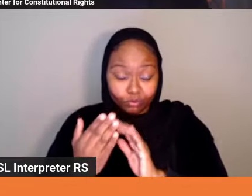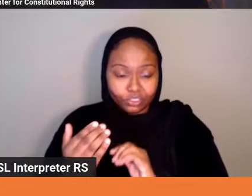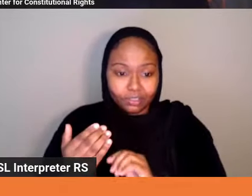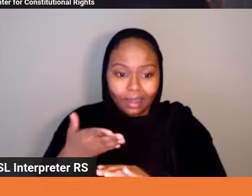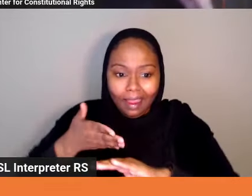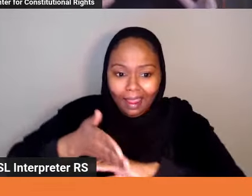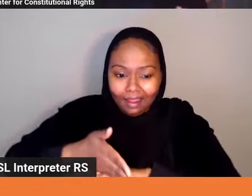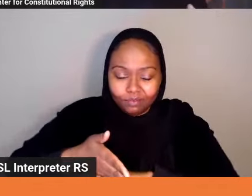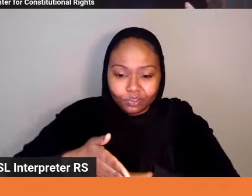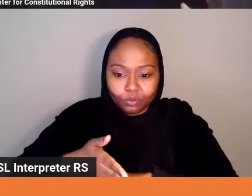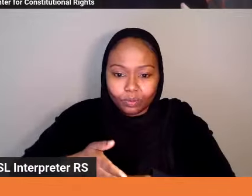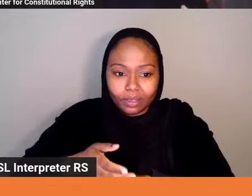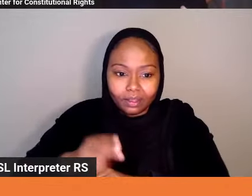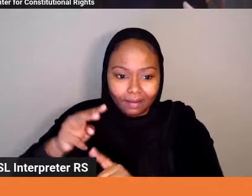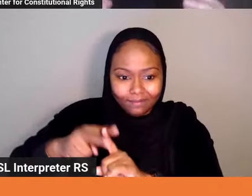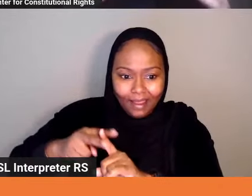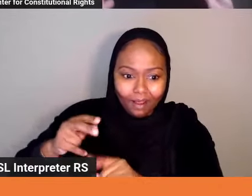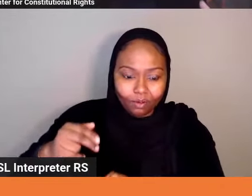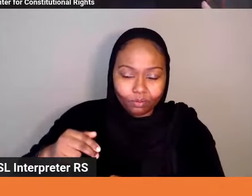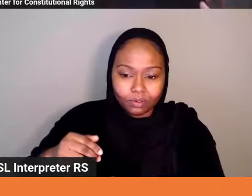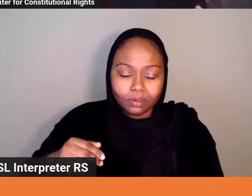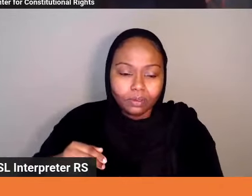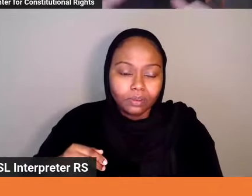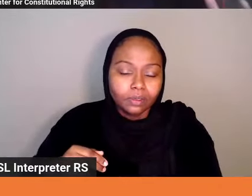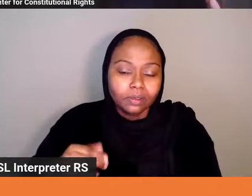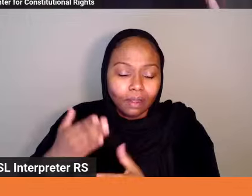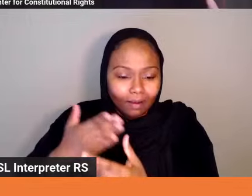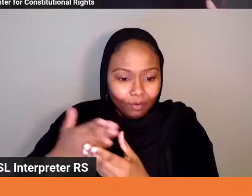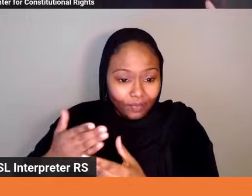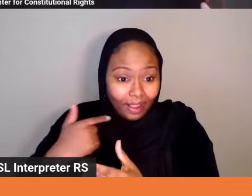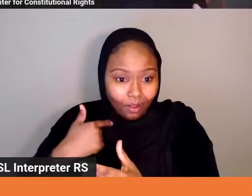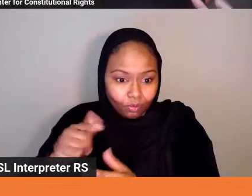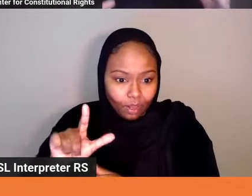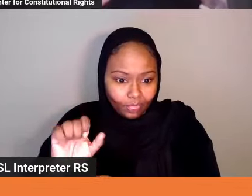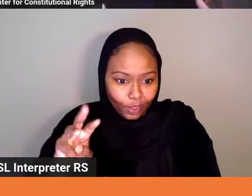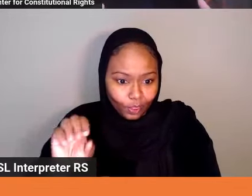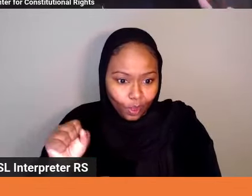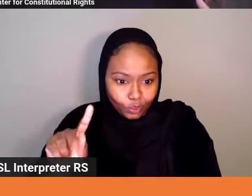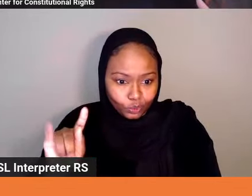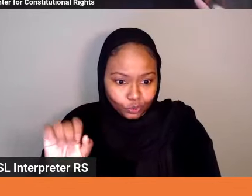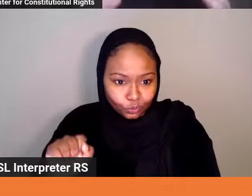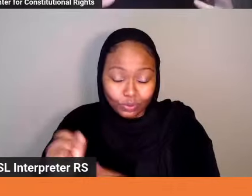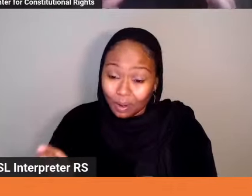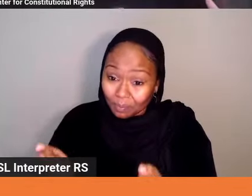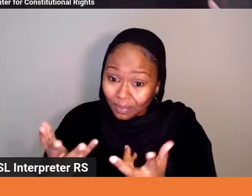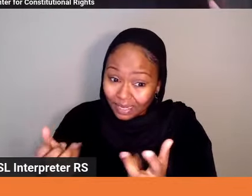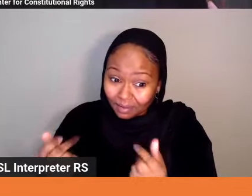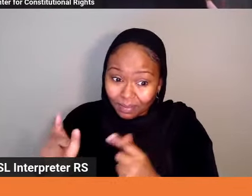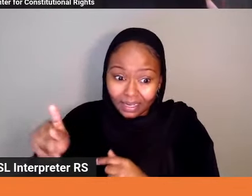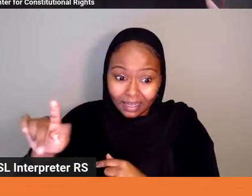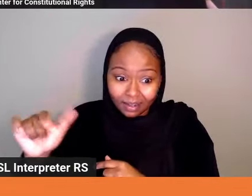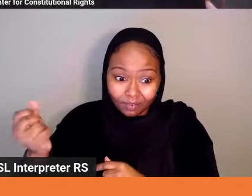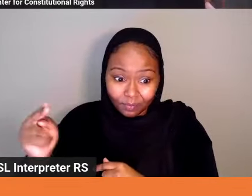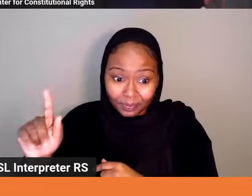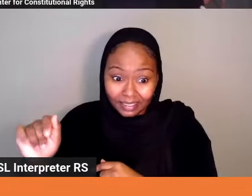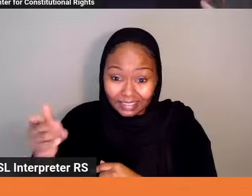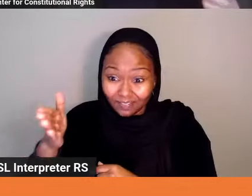lawsuit. And of course, in filing a lawsuit, many of the plaintiffs, of course, not all of them, but many of the plaintiffs, their names are